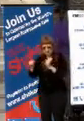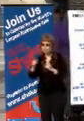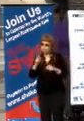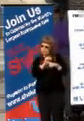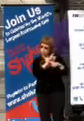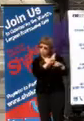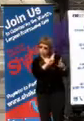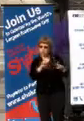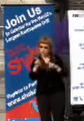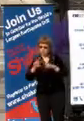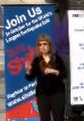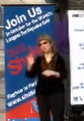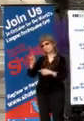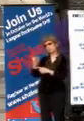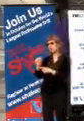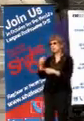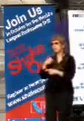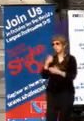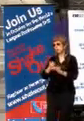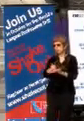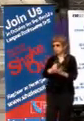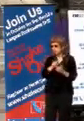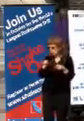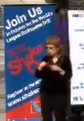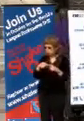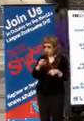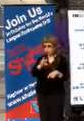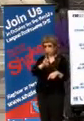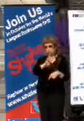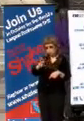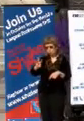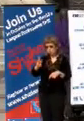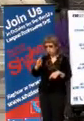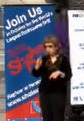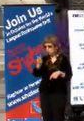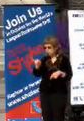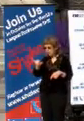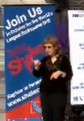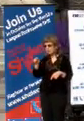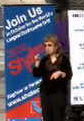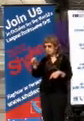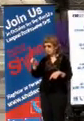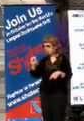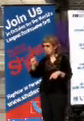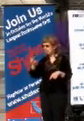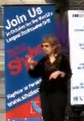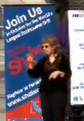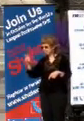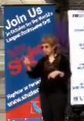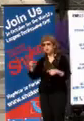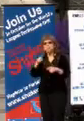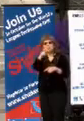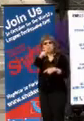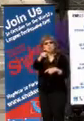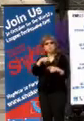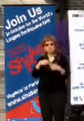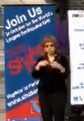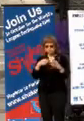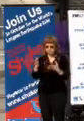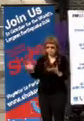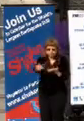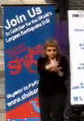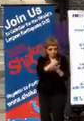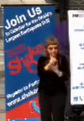FEMA can help you do this. Go to ready.gov. Be informed. Make a plan. Build a kit. That will support your access and functional